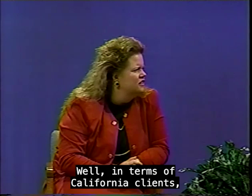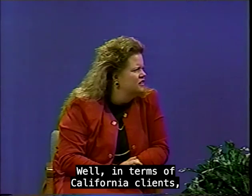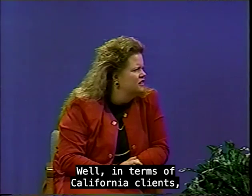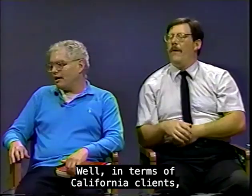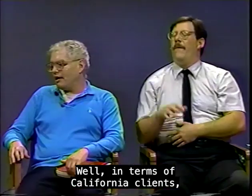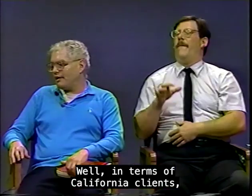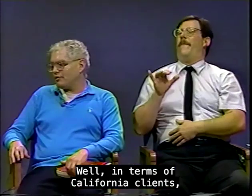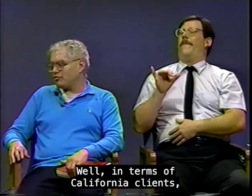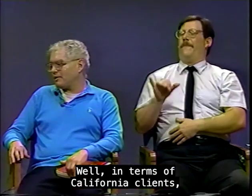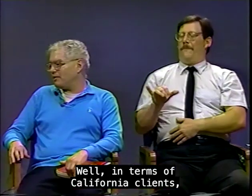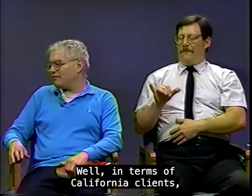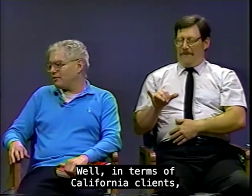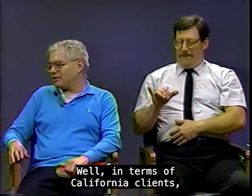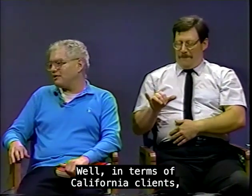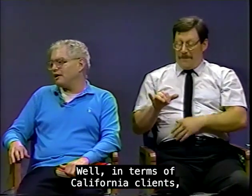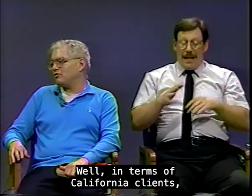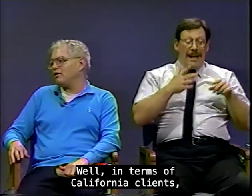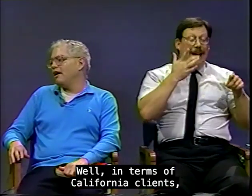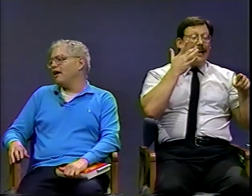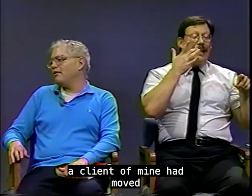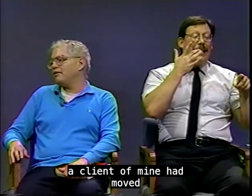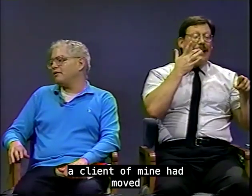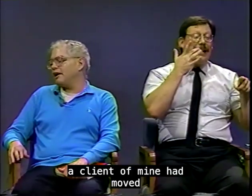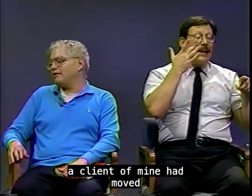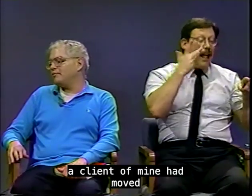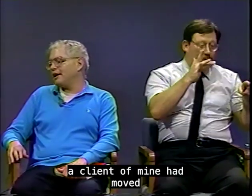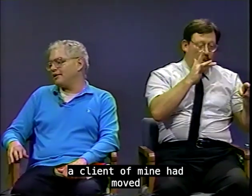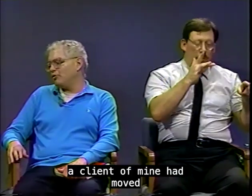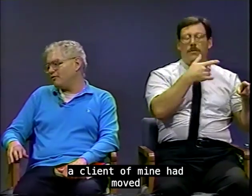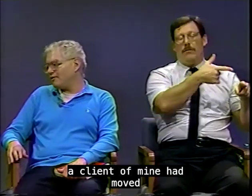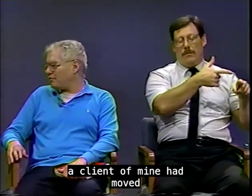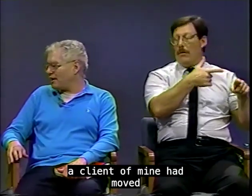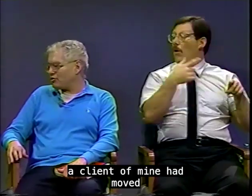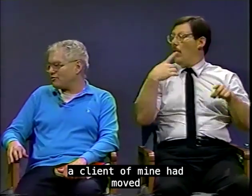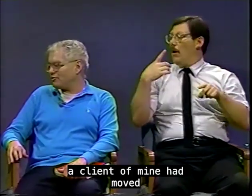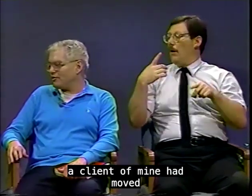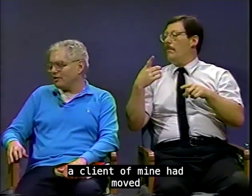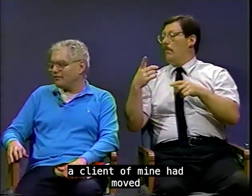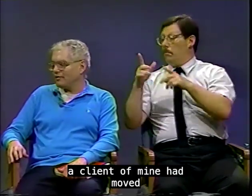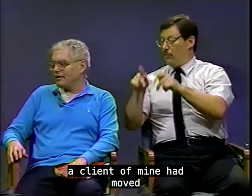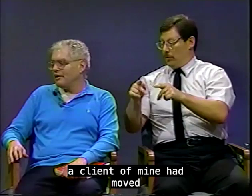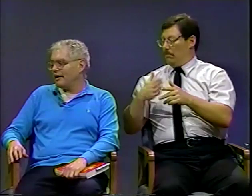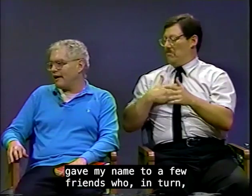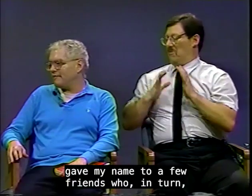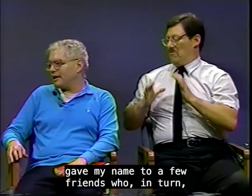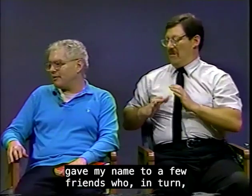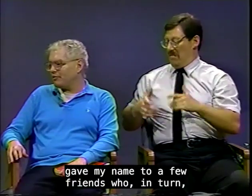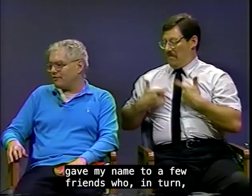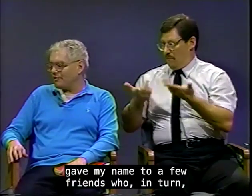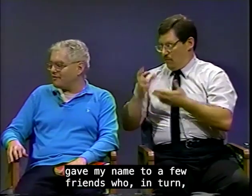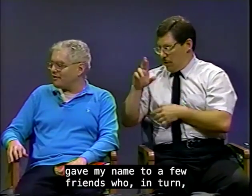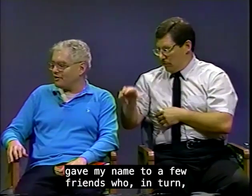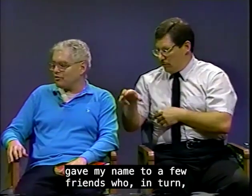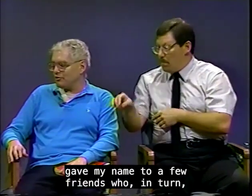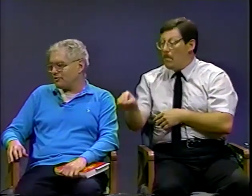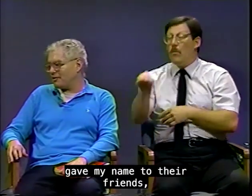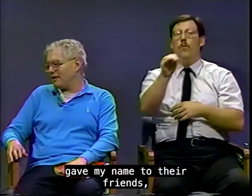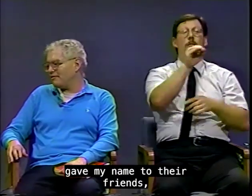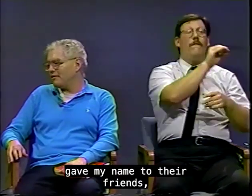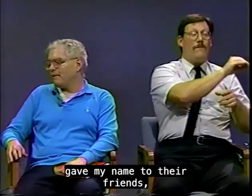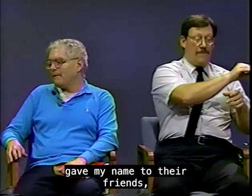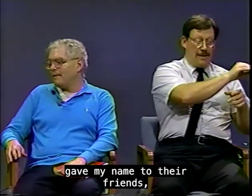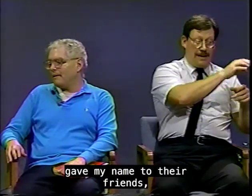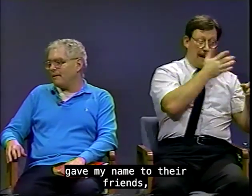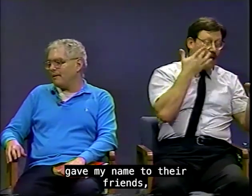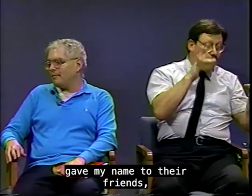Well, in terms of California clients, a client of mine had moved from Rochester to California, gave my name to a few friends, who in turn